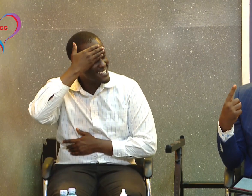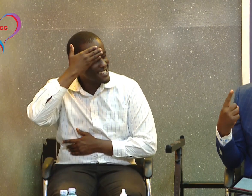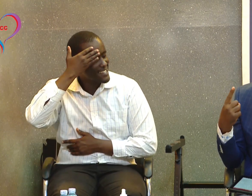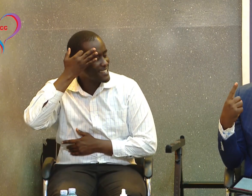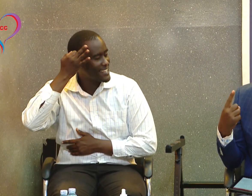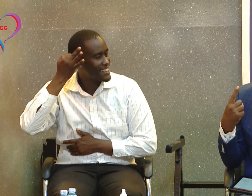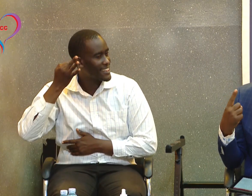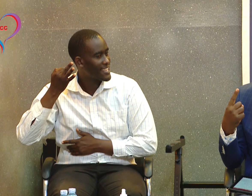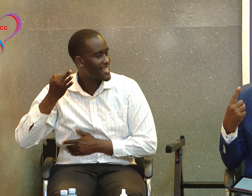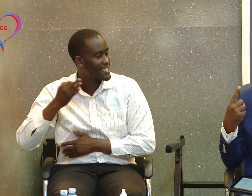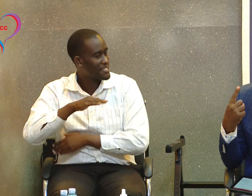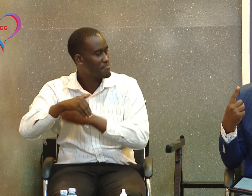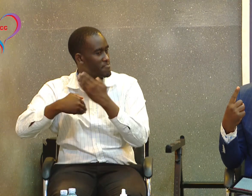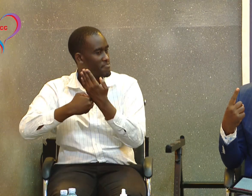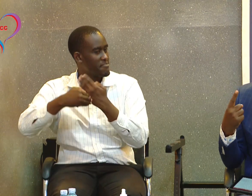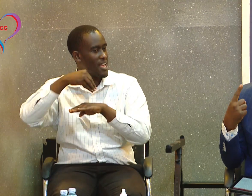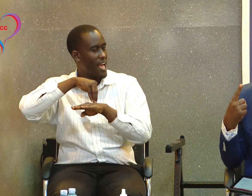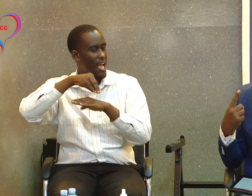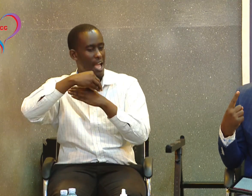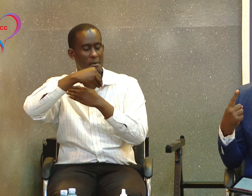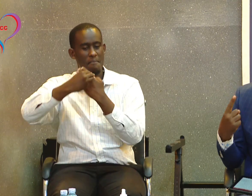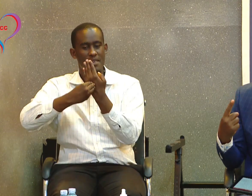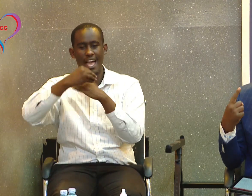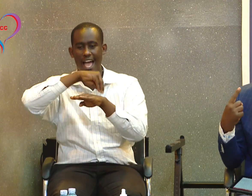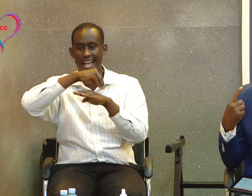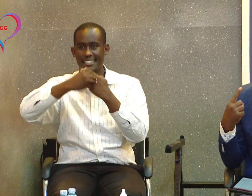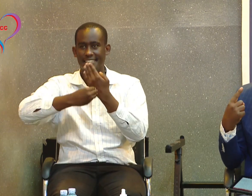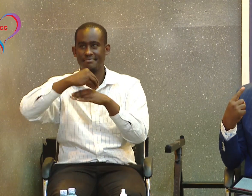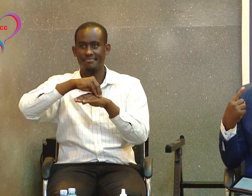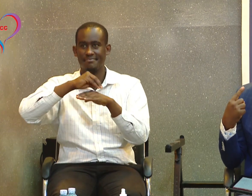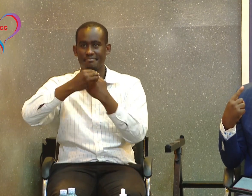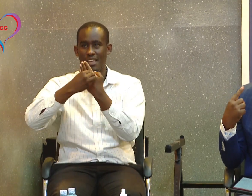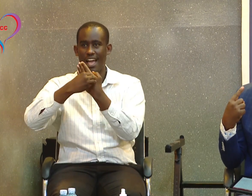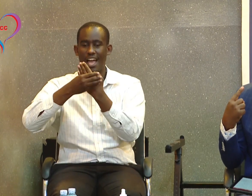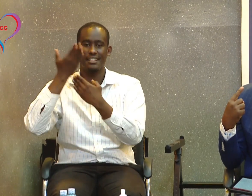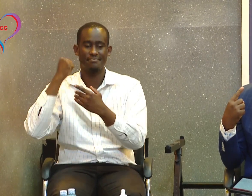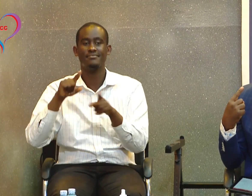It is very hard to forget yesterday's victory.